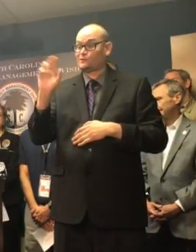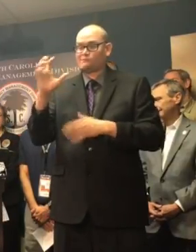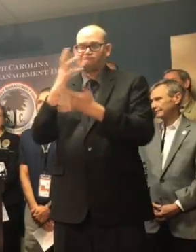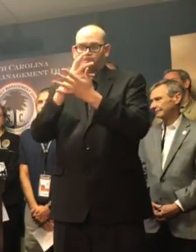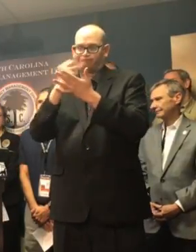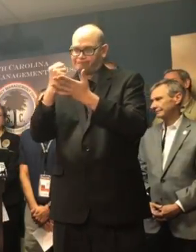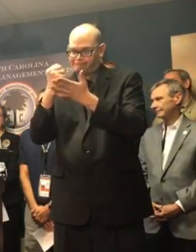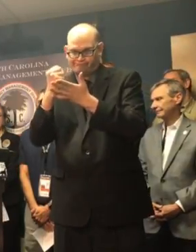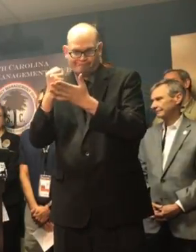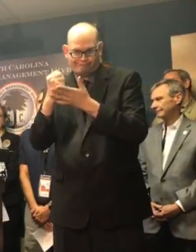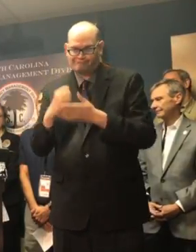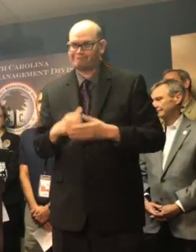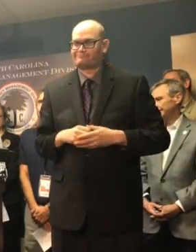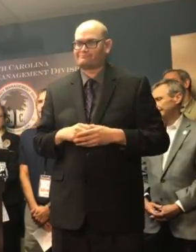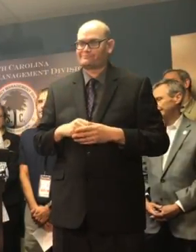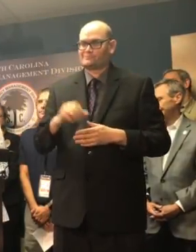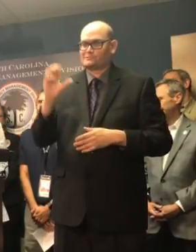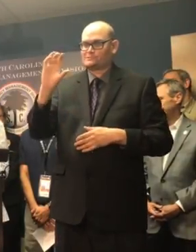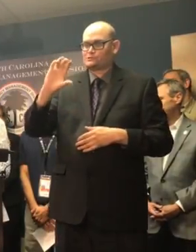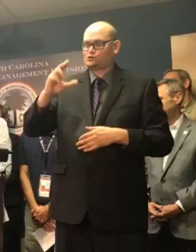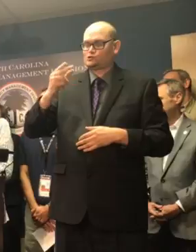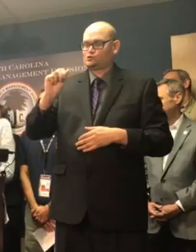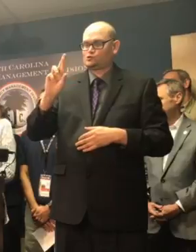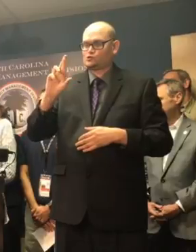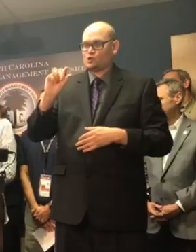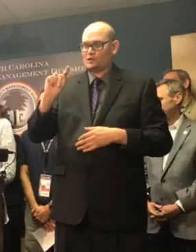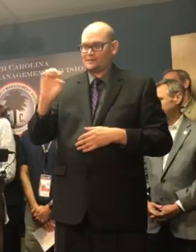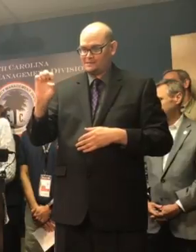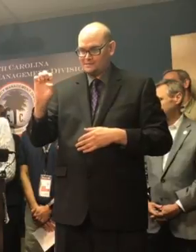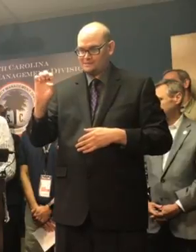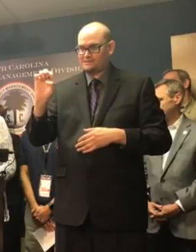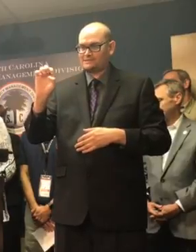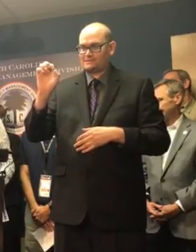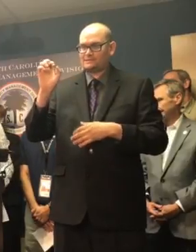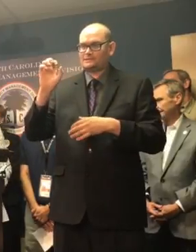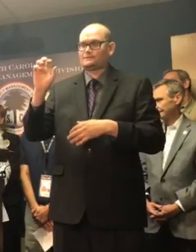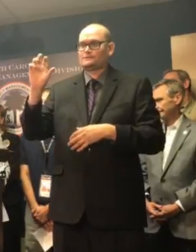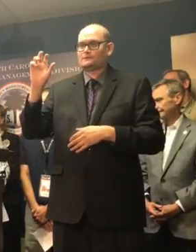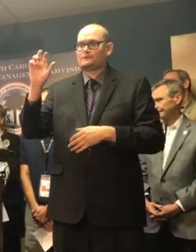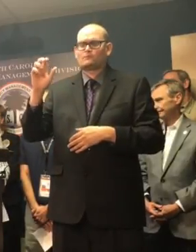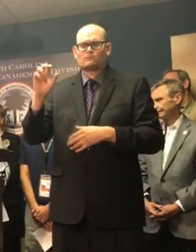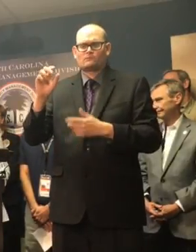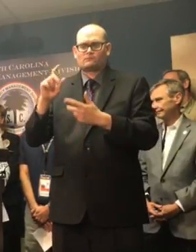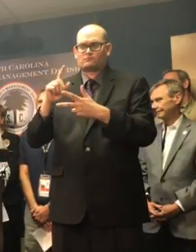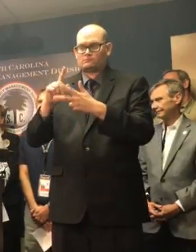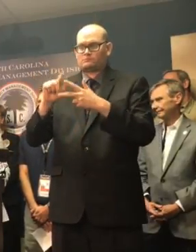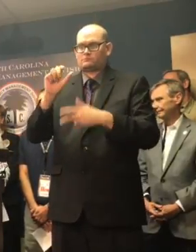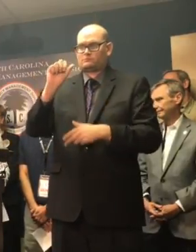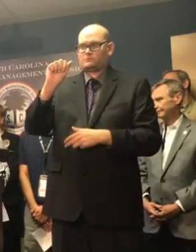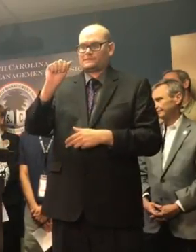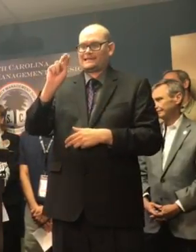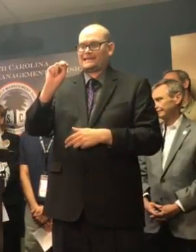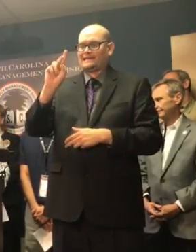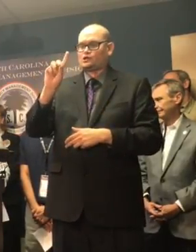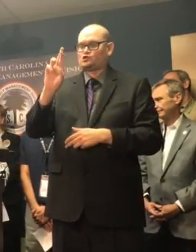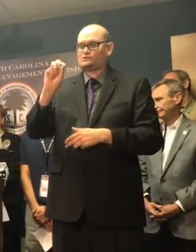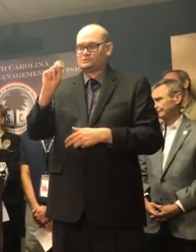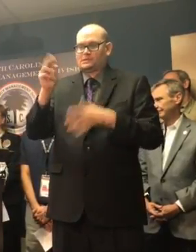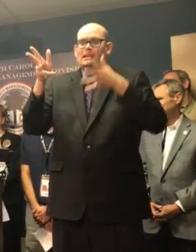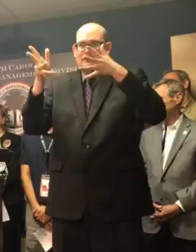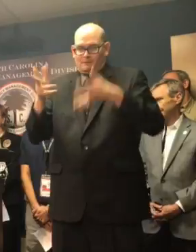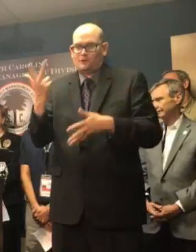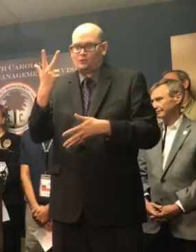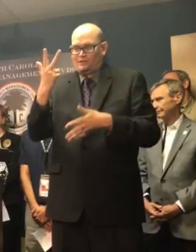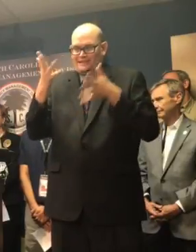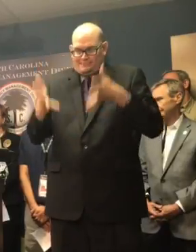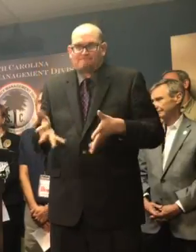also Charlotte is the only option left to do. I will tell you, if you go to Airbnb, there are people who are offering their homes for shelter as